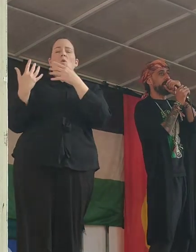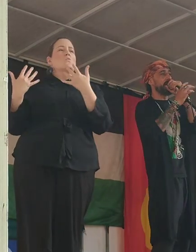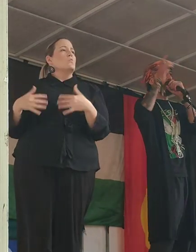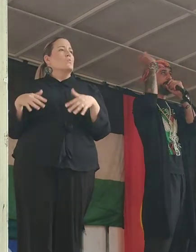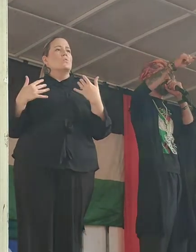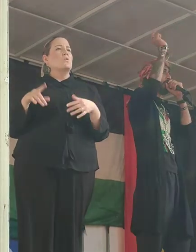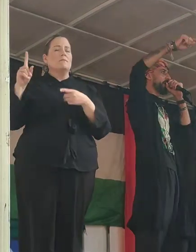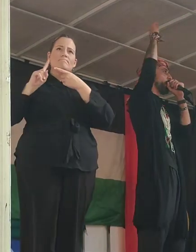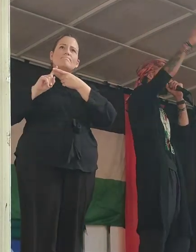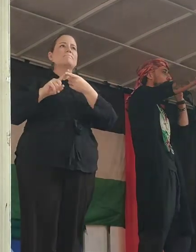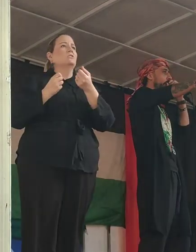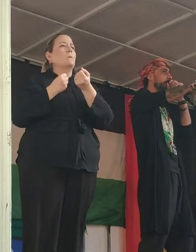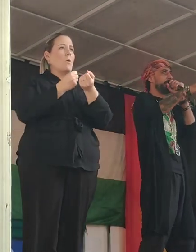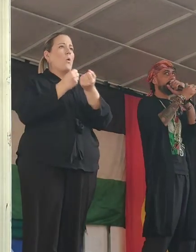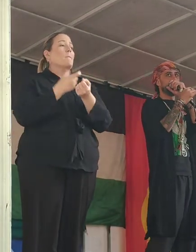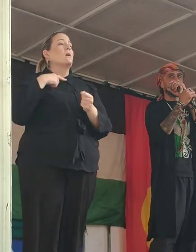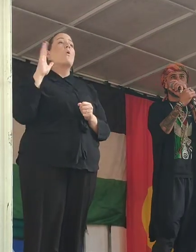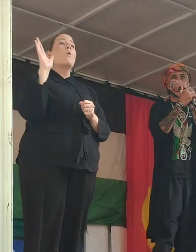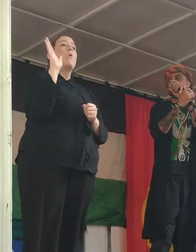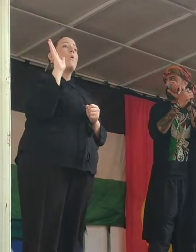colony, and every colony will fall.